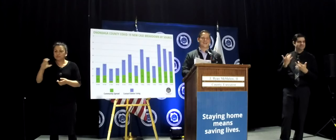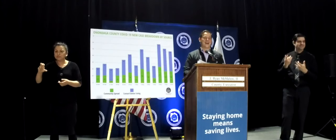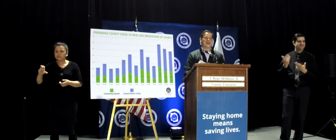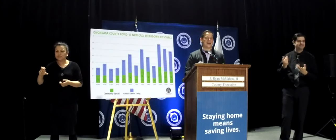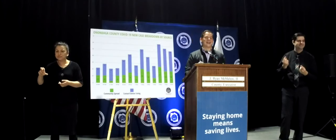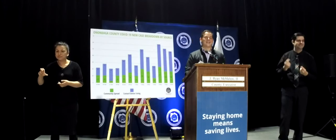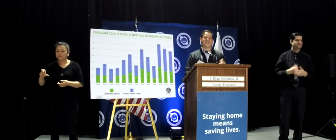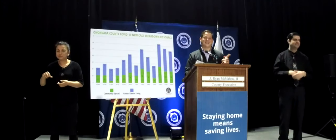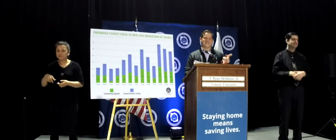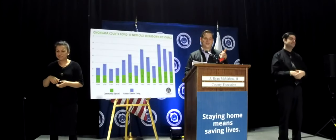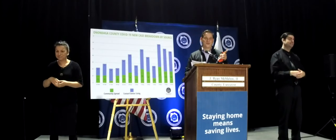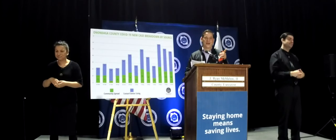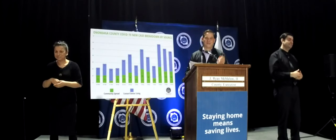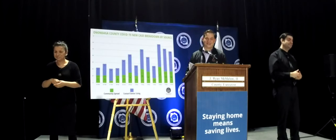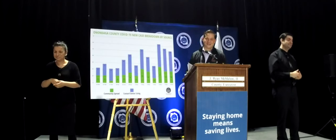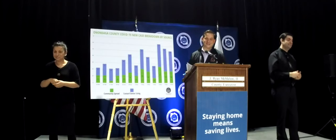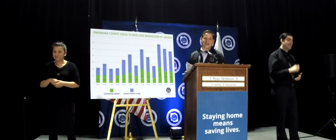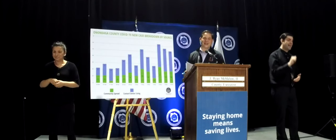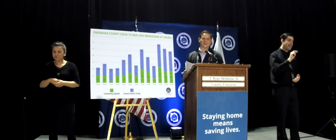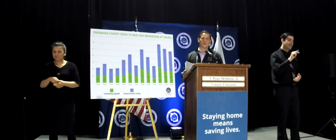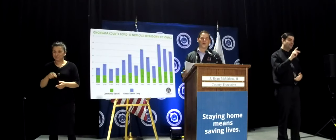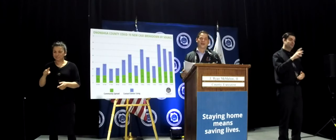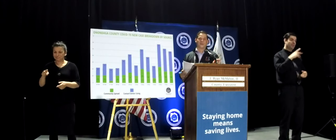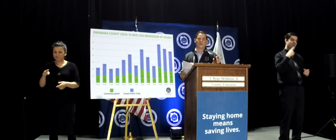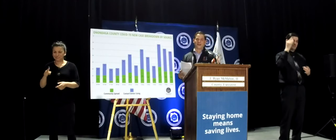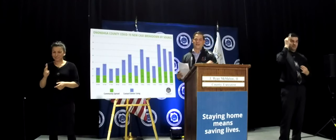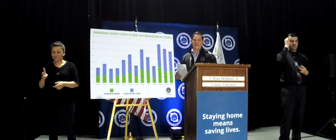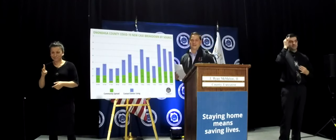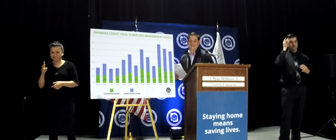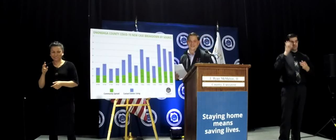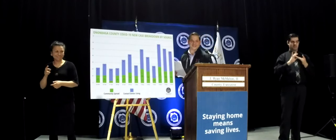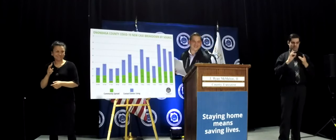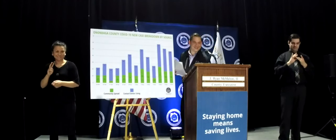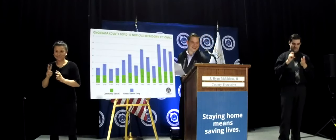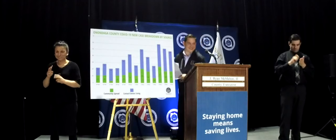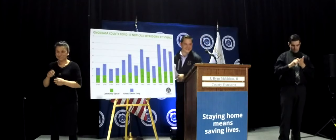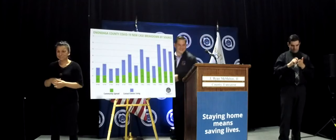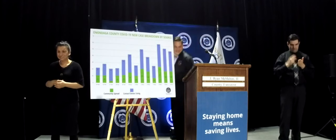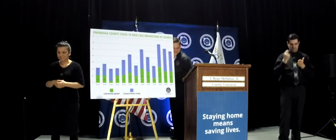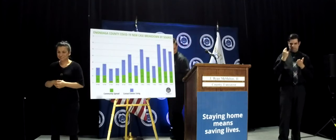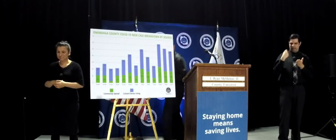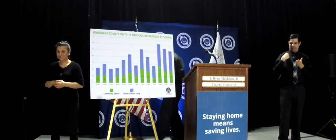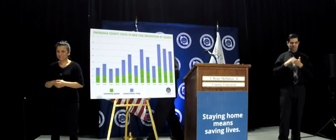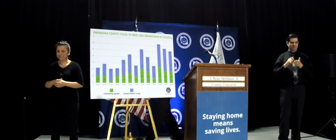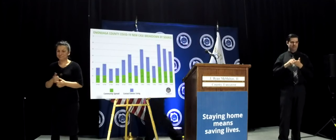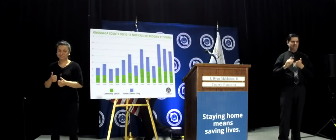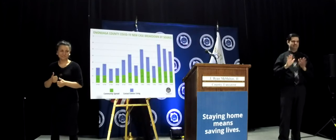I got to think through that message. I got to be right on the money on that message. All right.